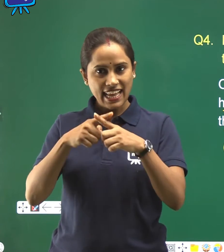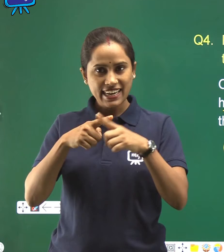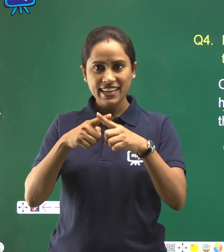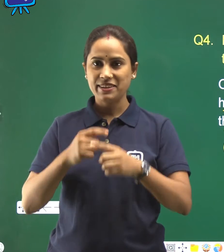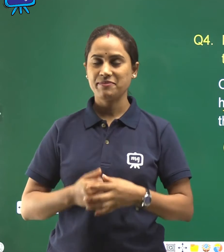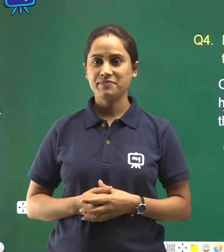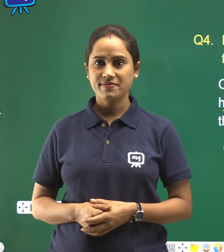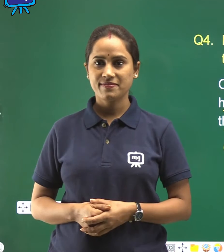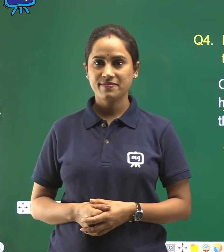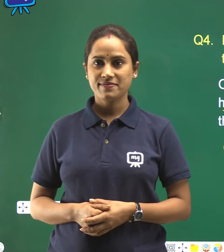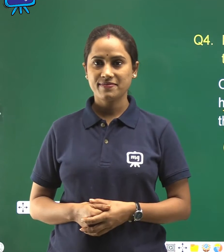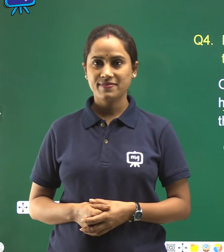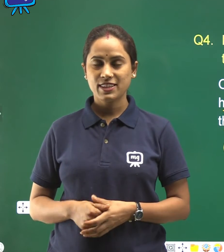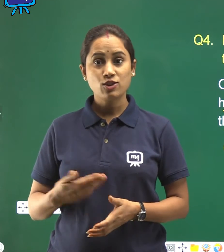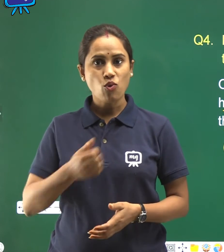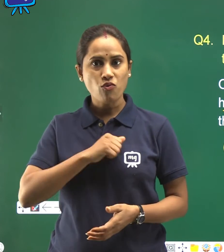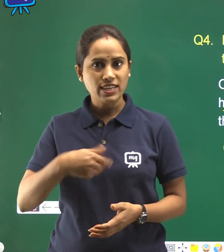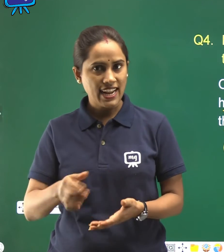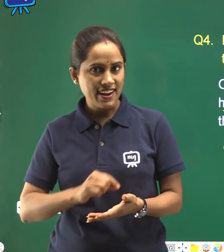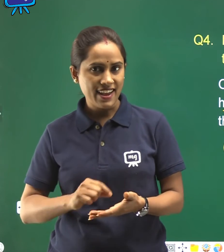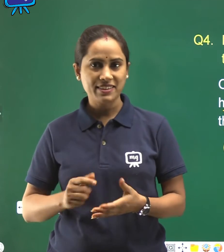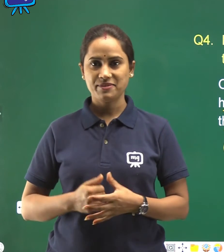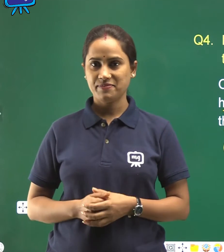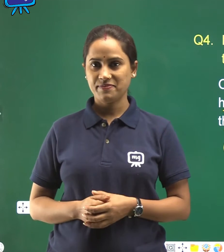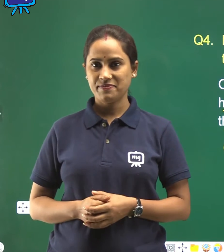Saturday. So we shall write